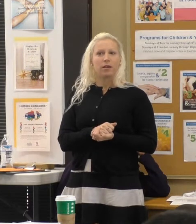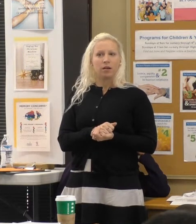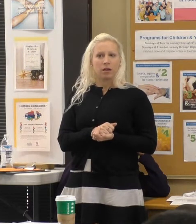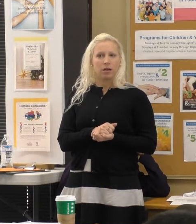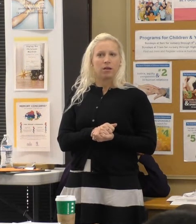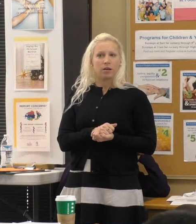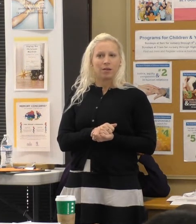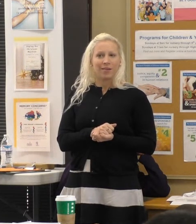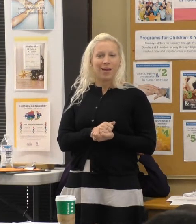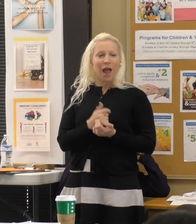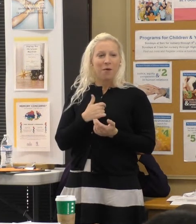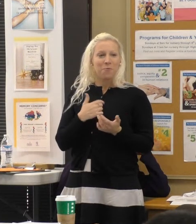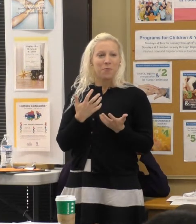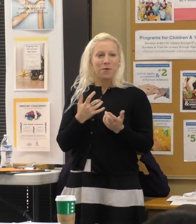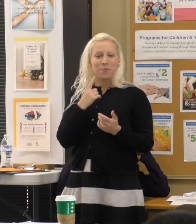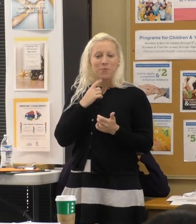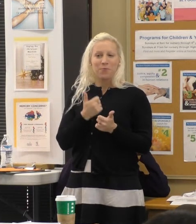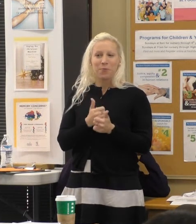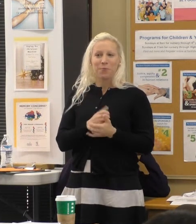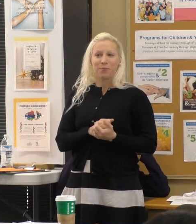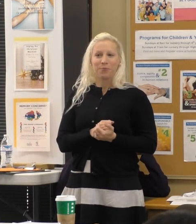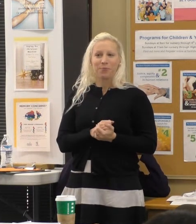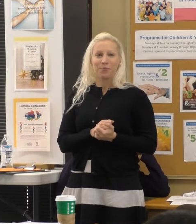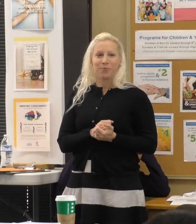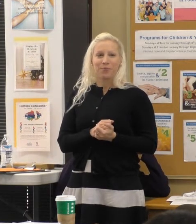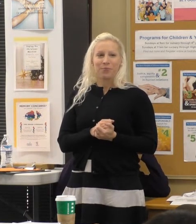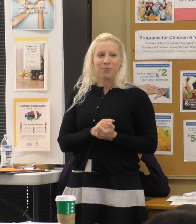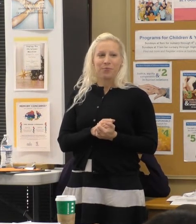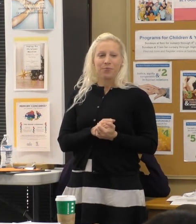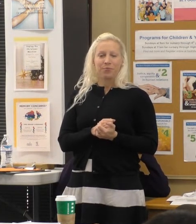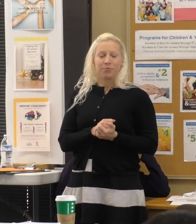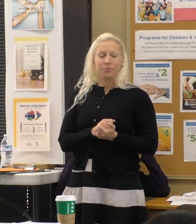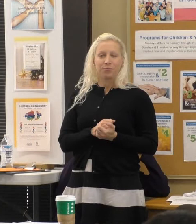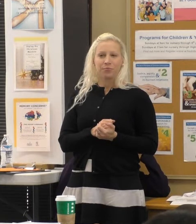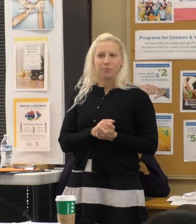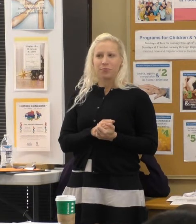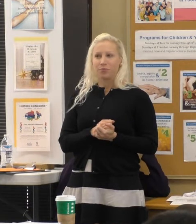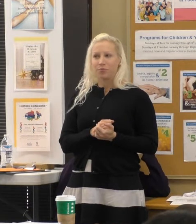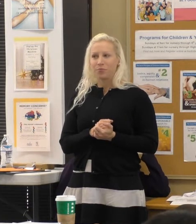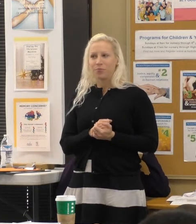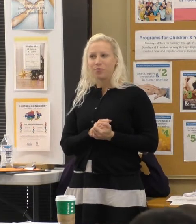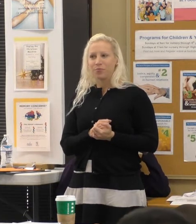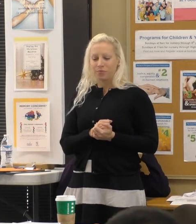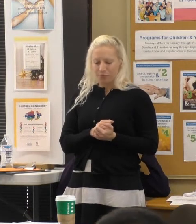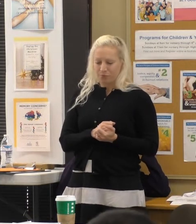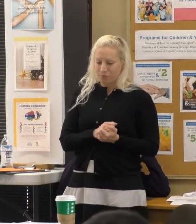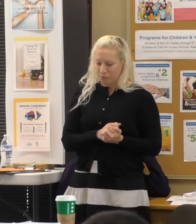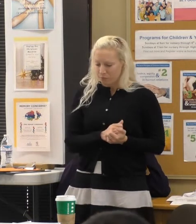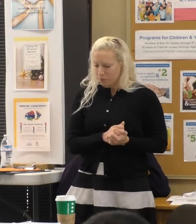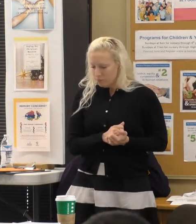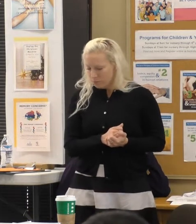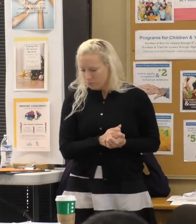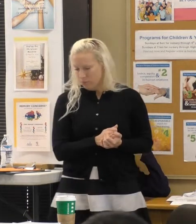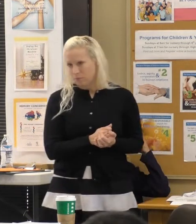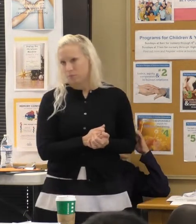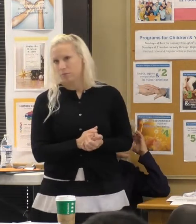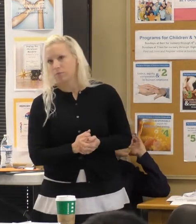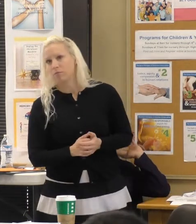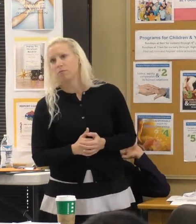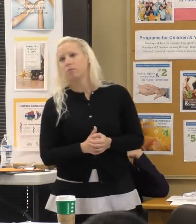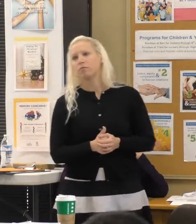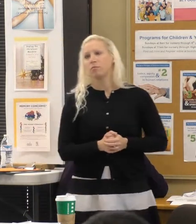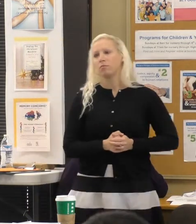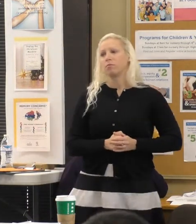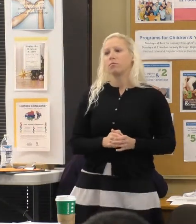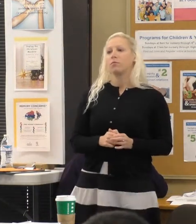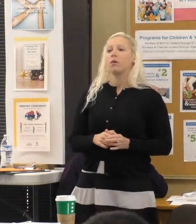And an interpreter who does have the certification to work in a school district does not have the appropriate certification to work in a doctor's office